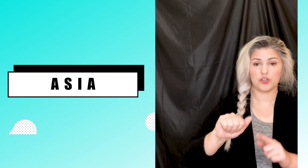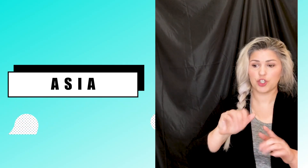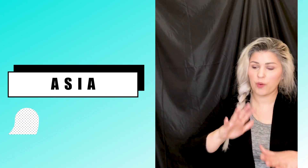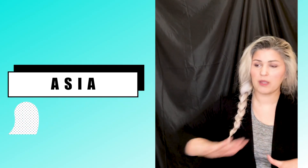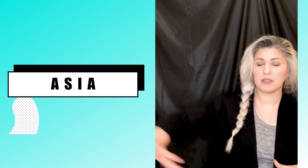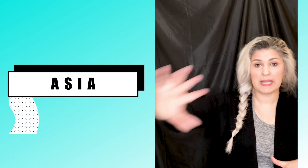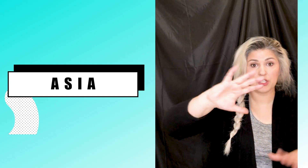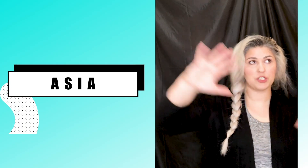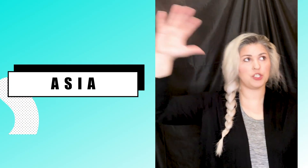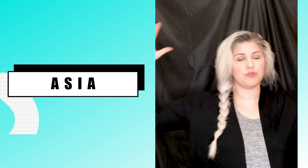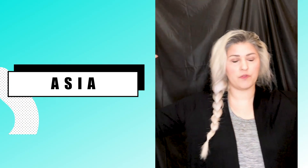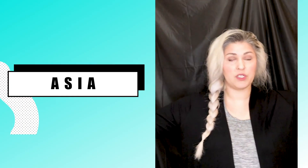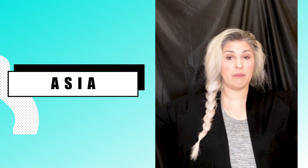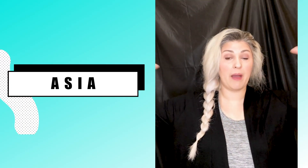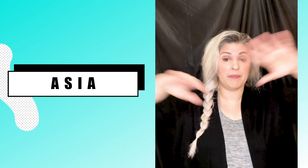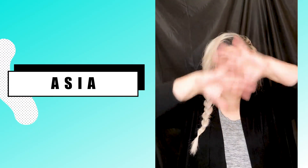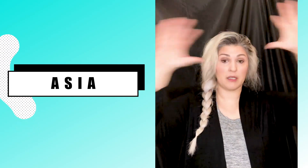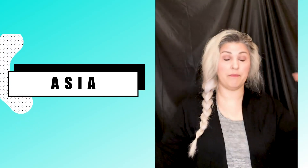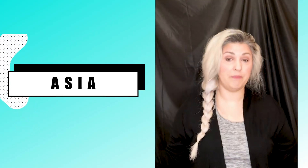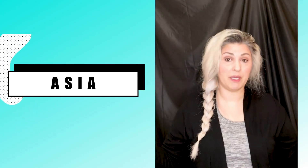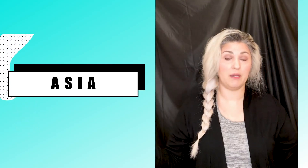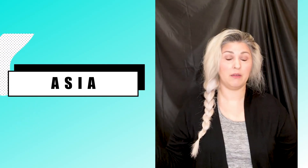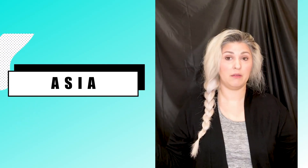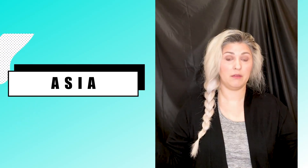So you're showing, because Asia is huge. If you see a map, it's